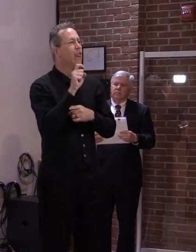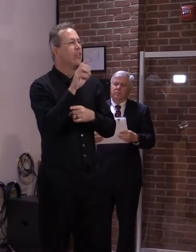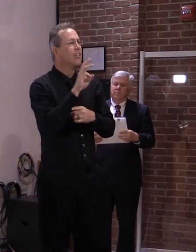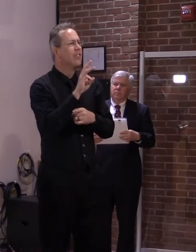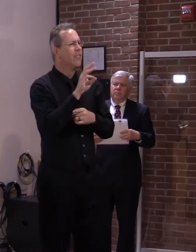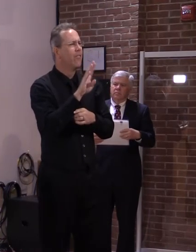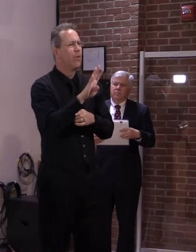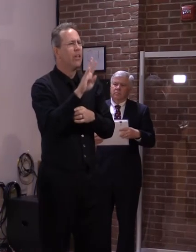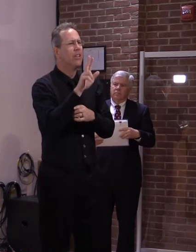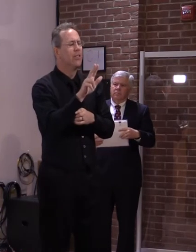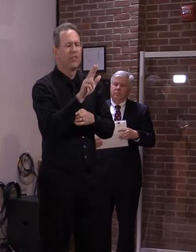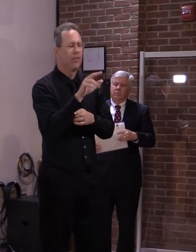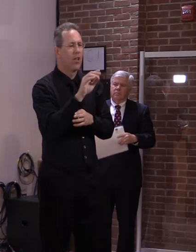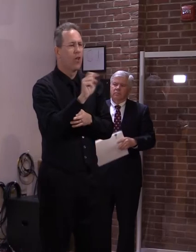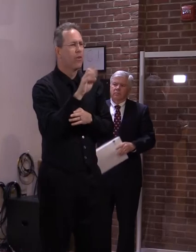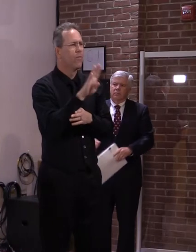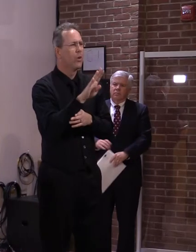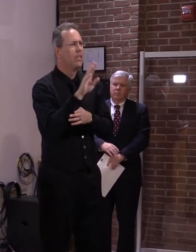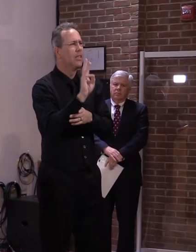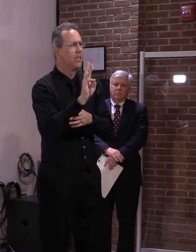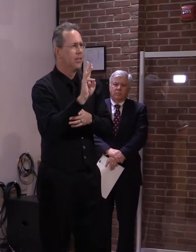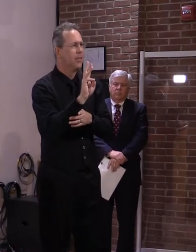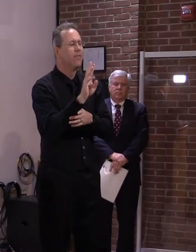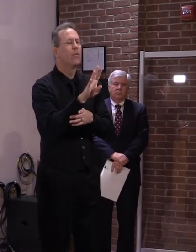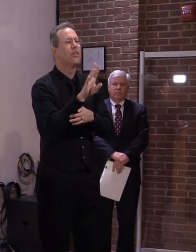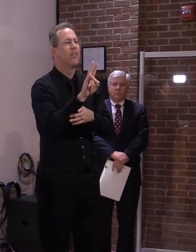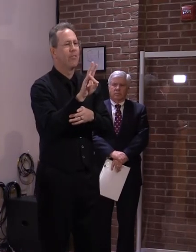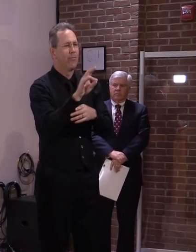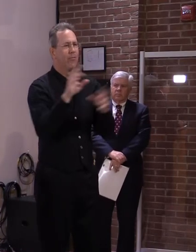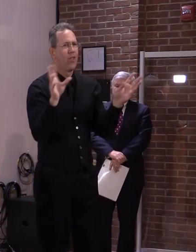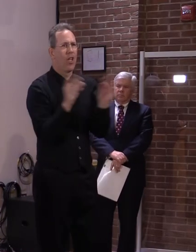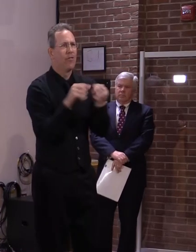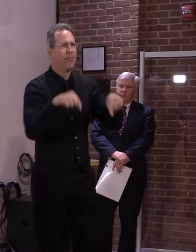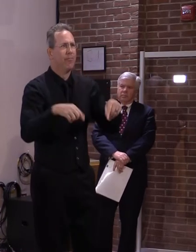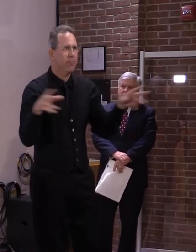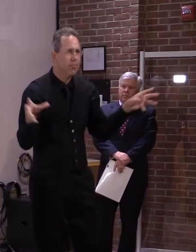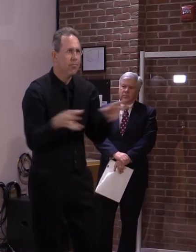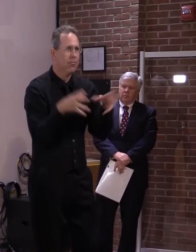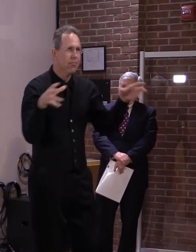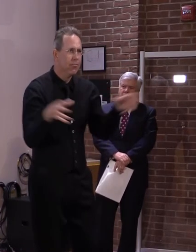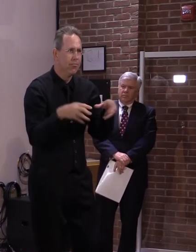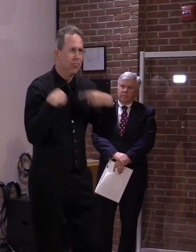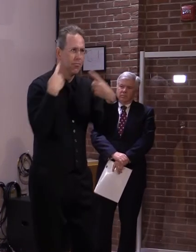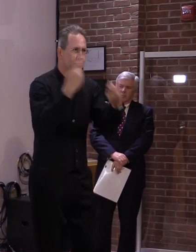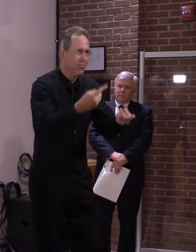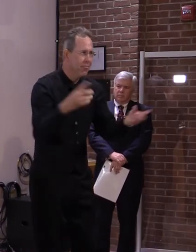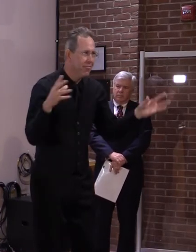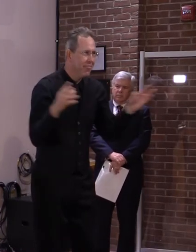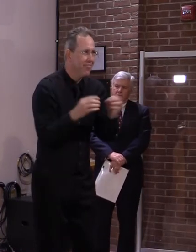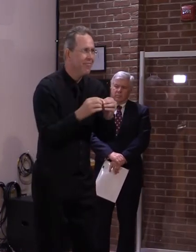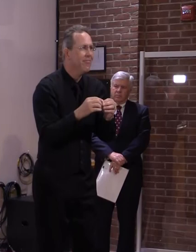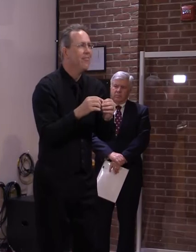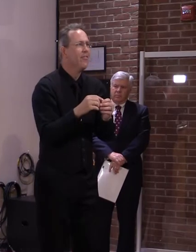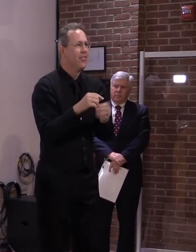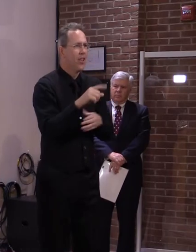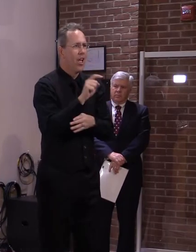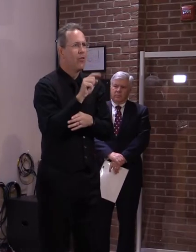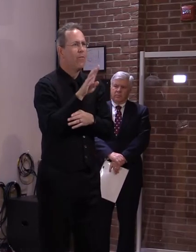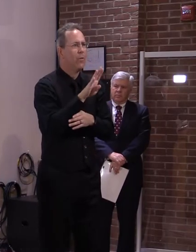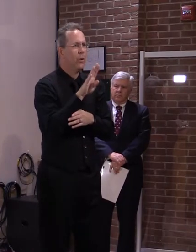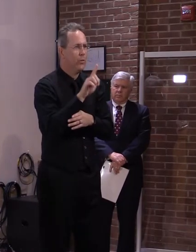142nd briefing since the state of emergency began. And lastly, before we